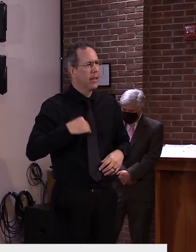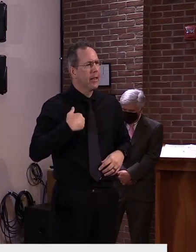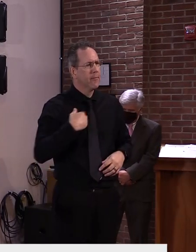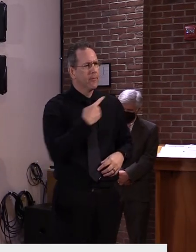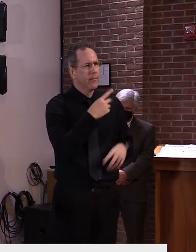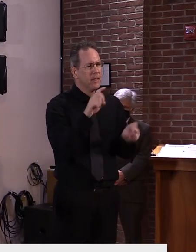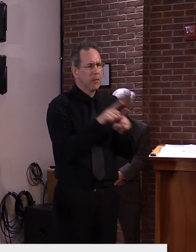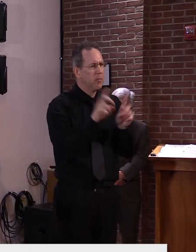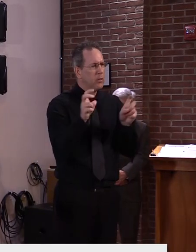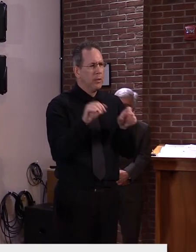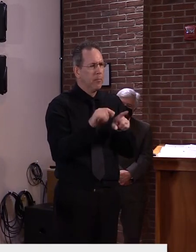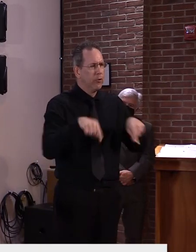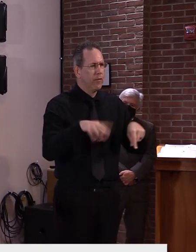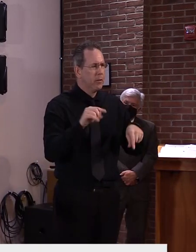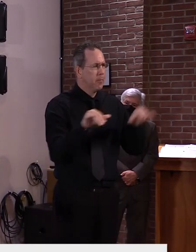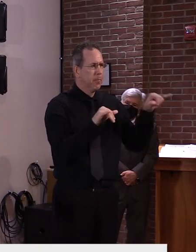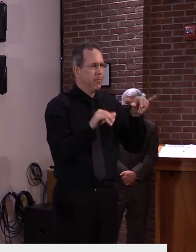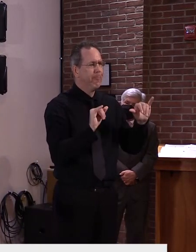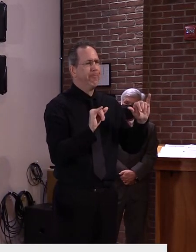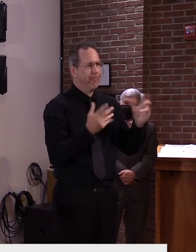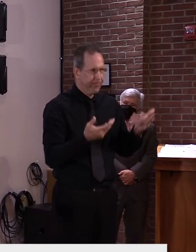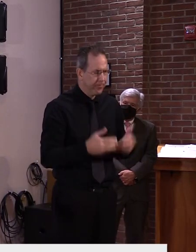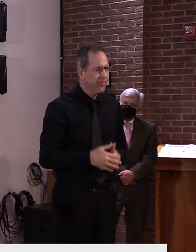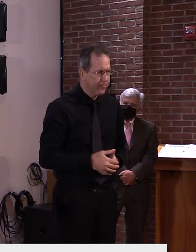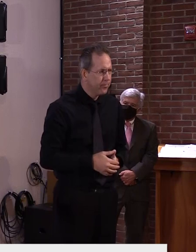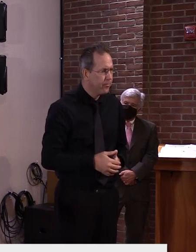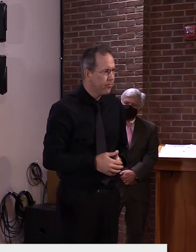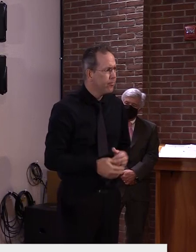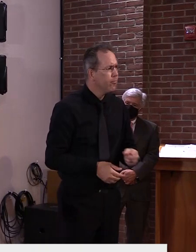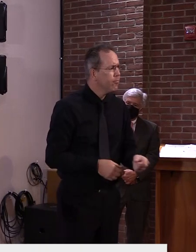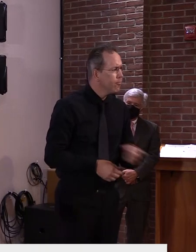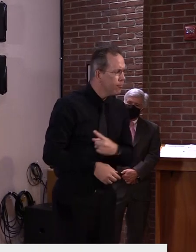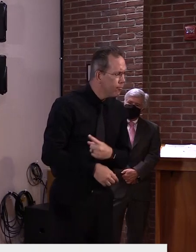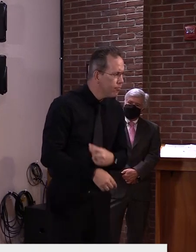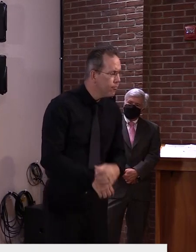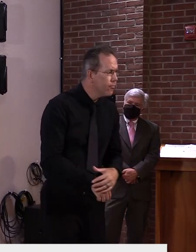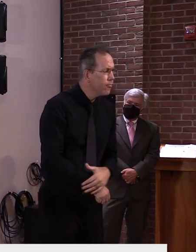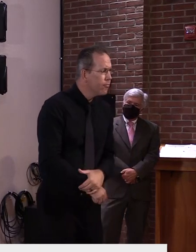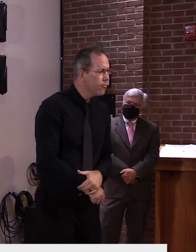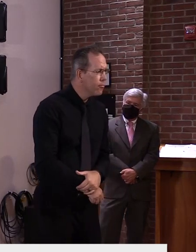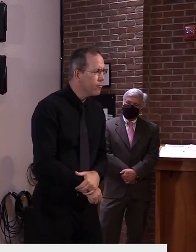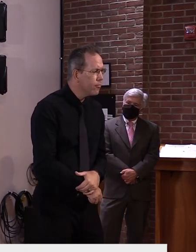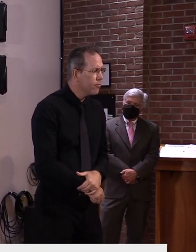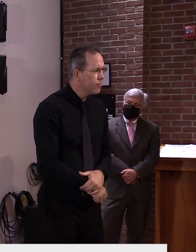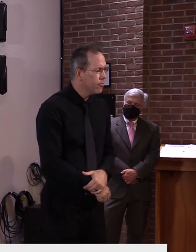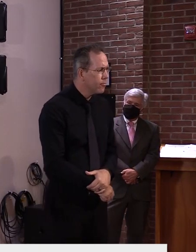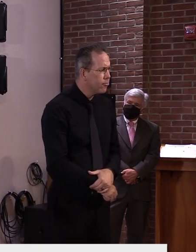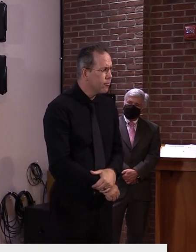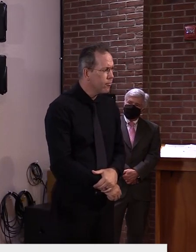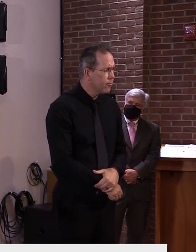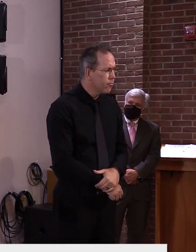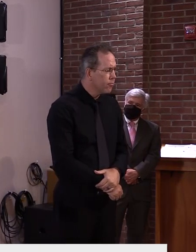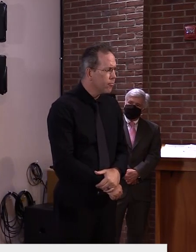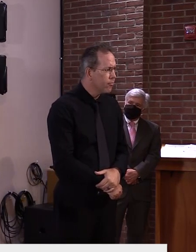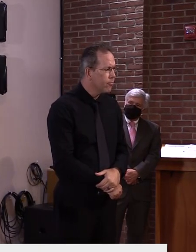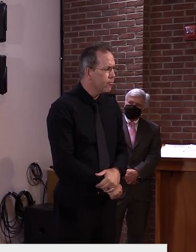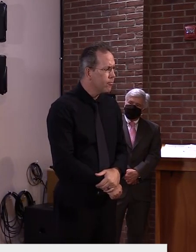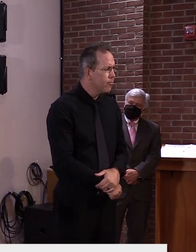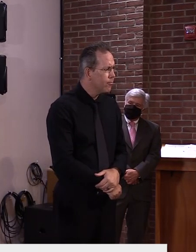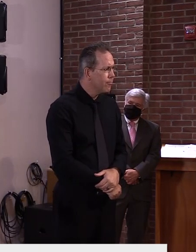for determining a positive test? That is there any allowable presence of COVID-19 that would still count as a negative test in a PCR